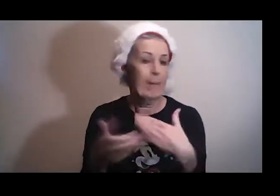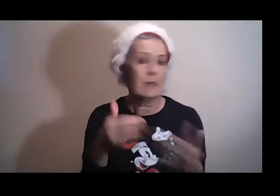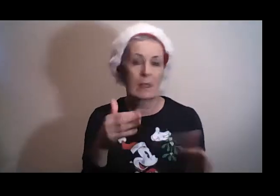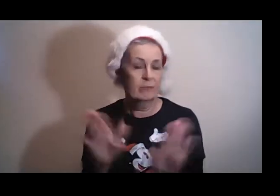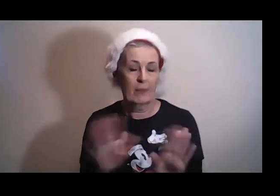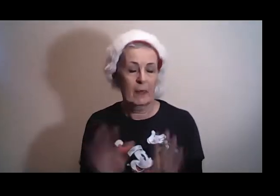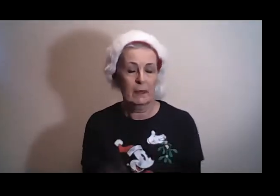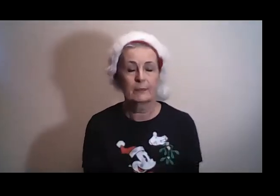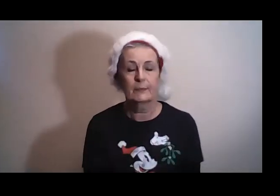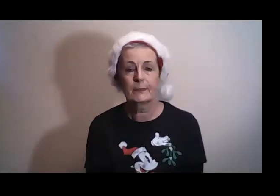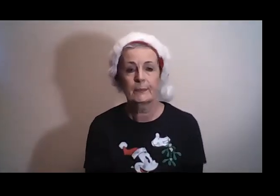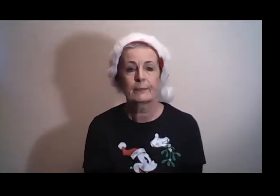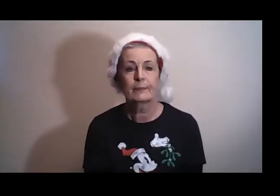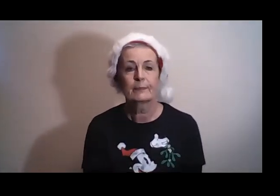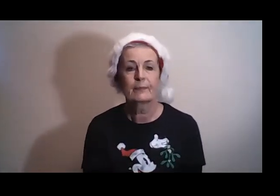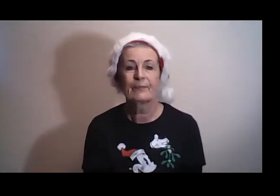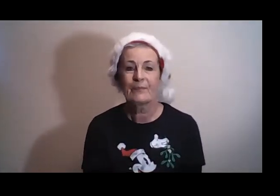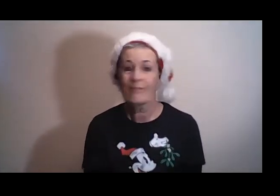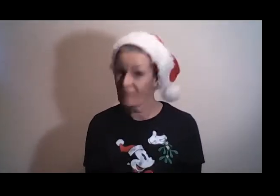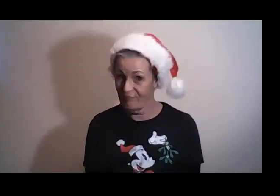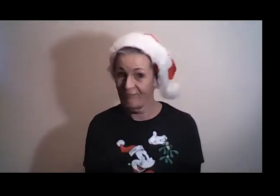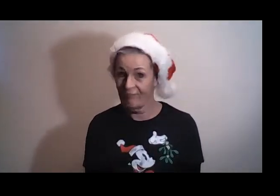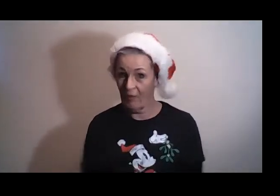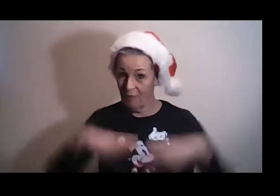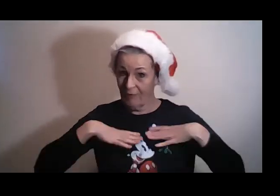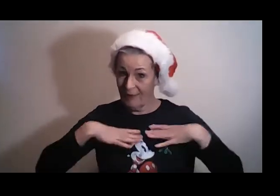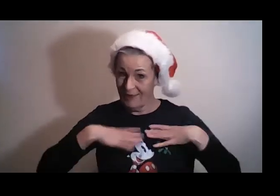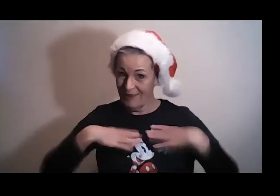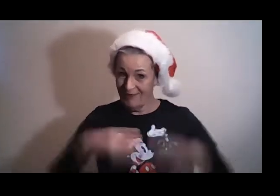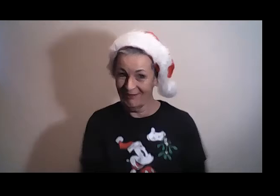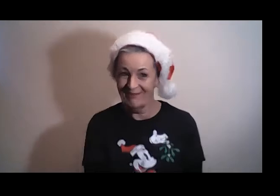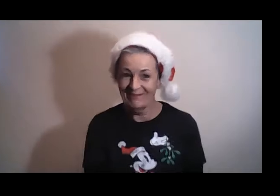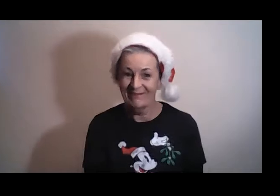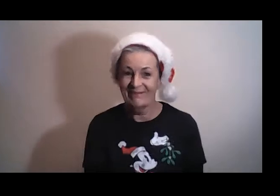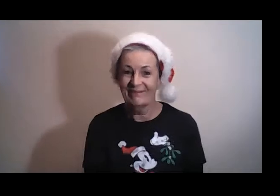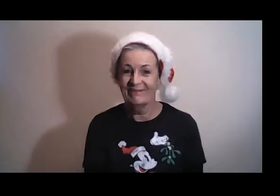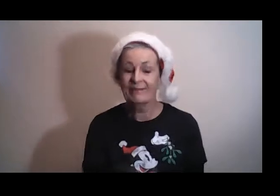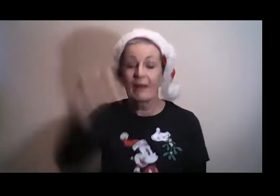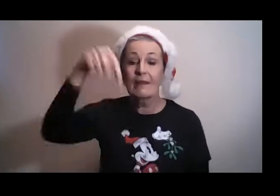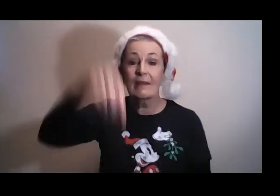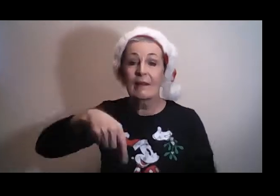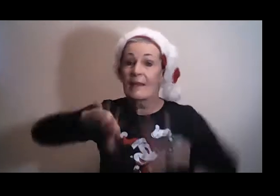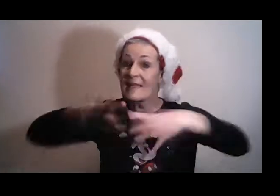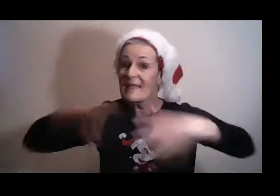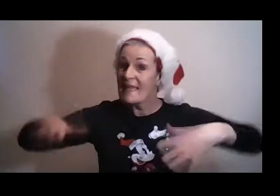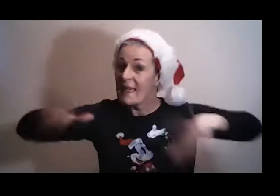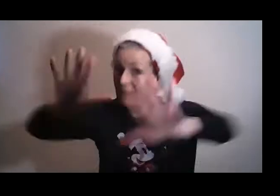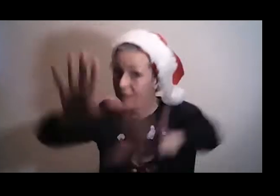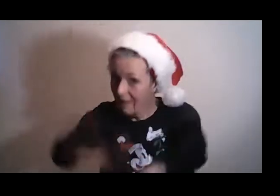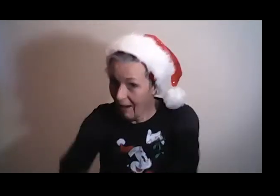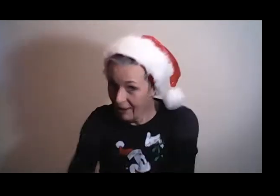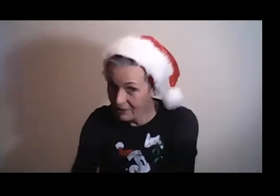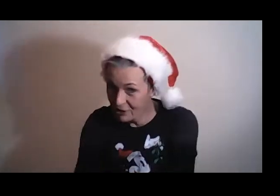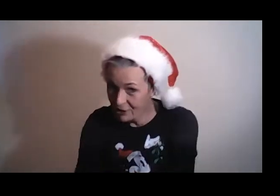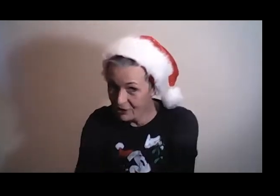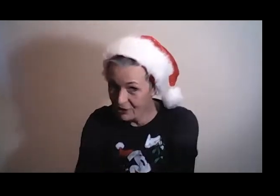screen. Okay, so you're going to reach for the C on one side without